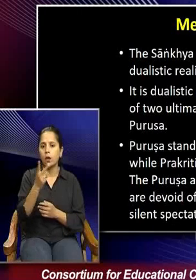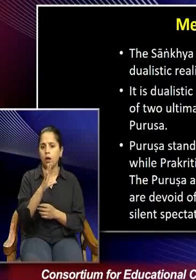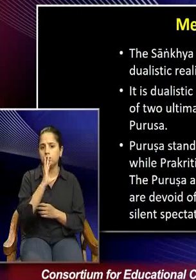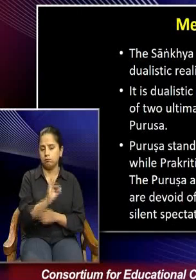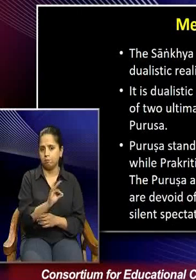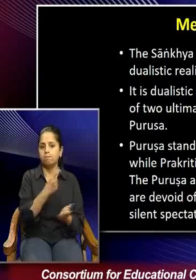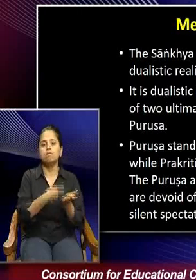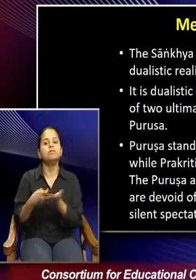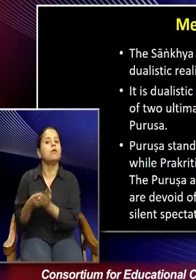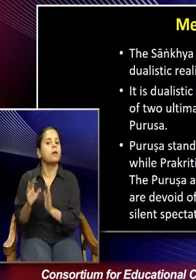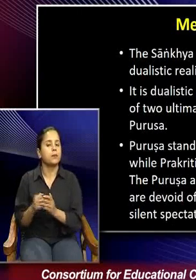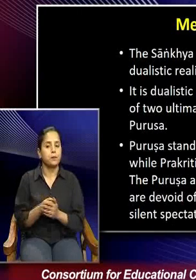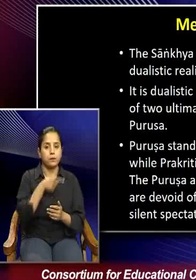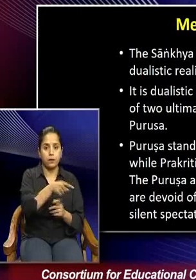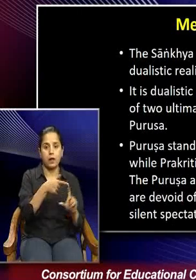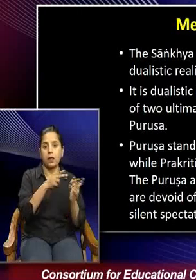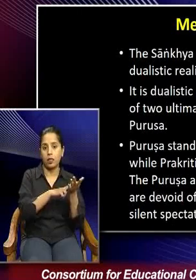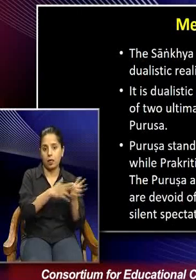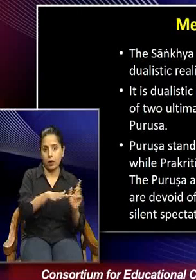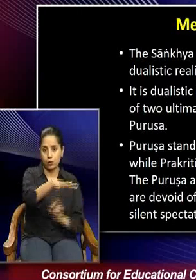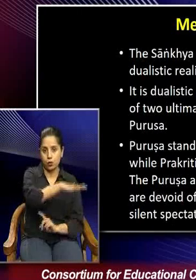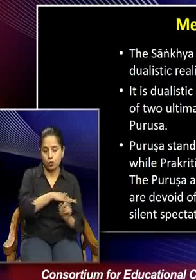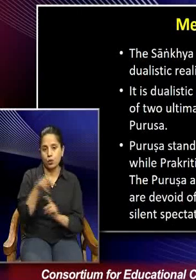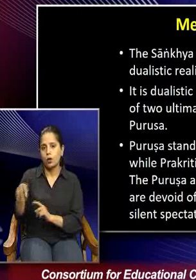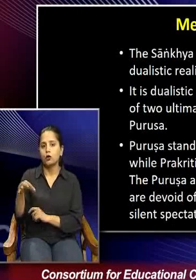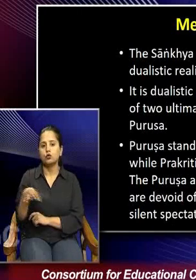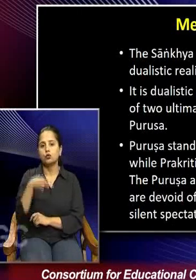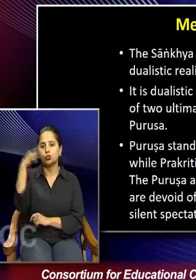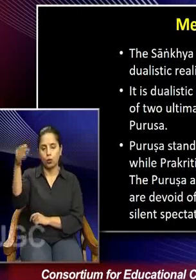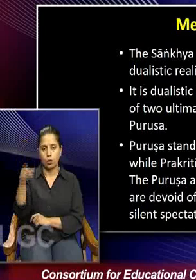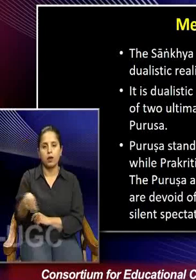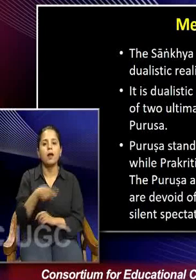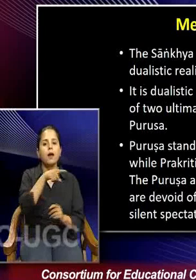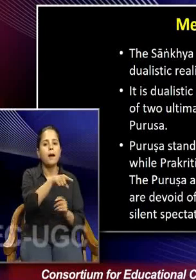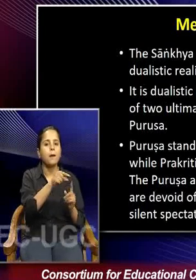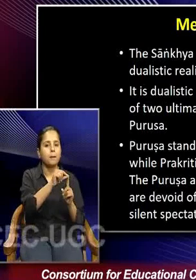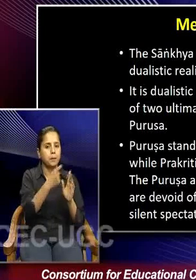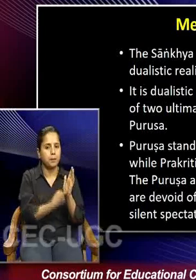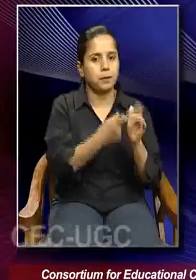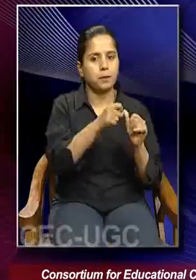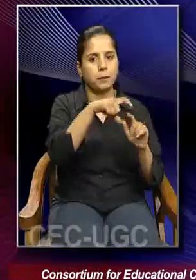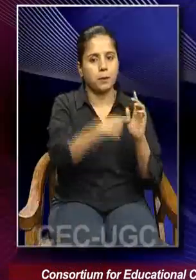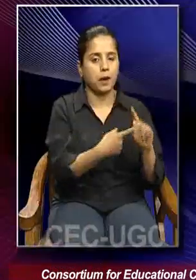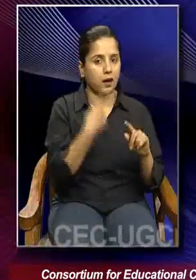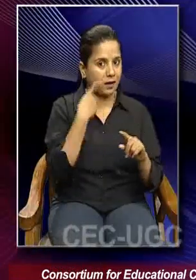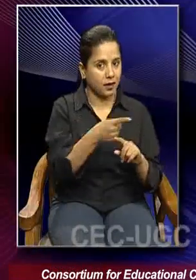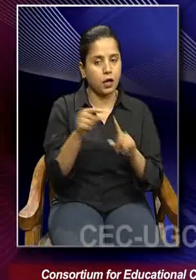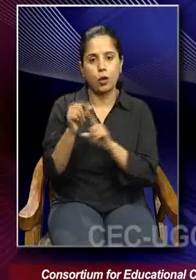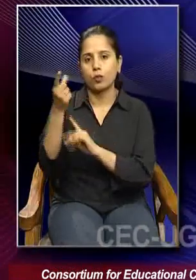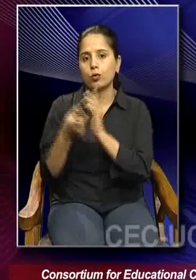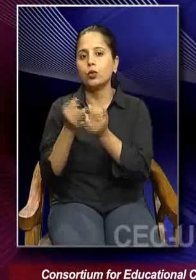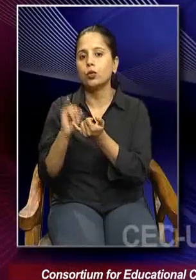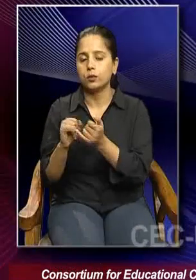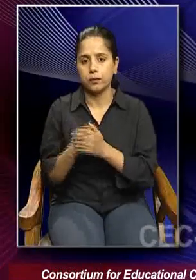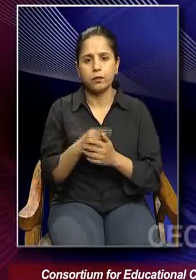realities, that is Prakriti and Purush. So Sāṅkhya has basically said that the